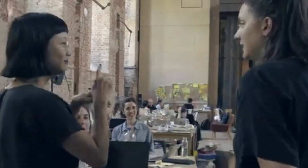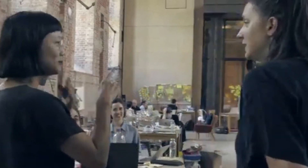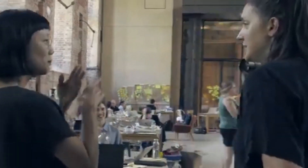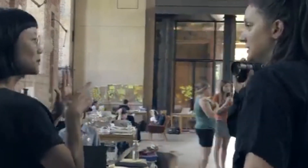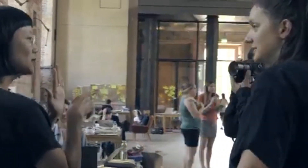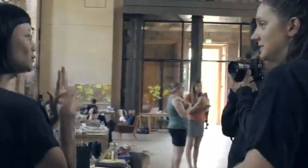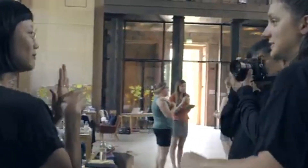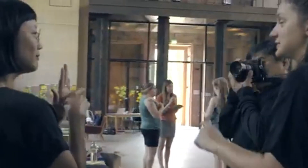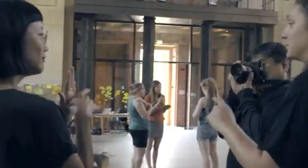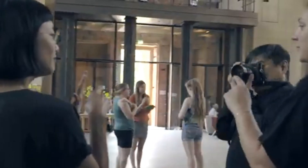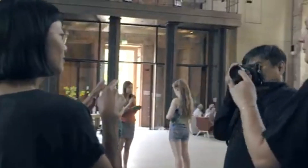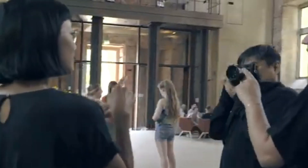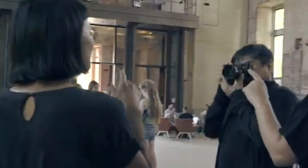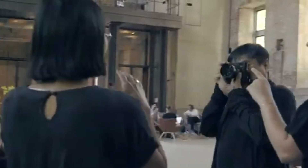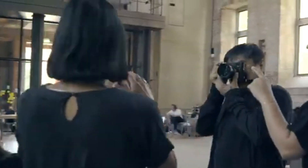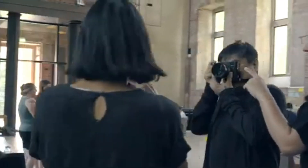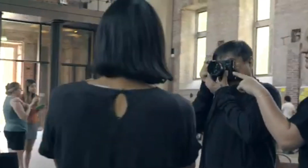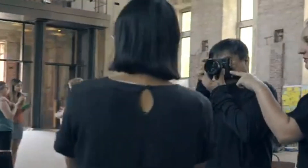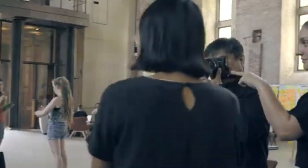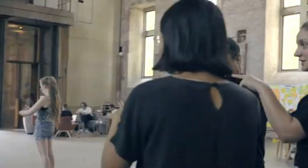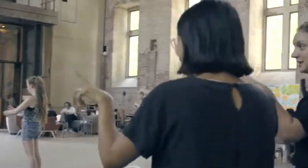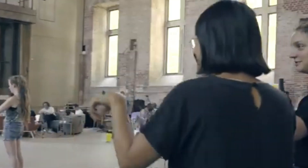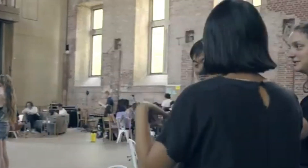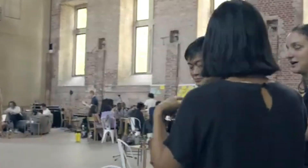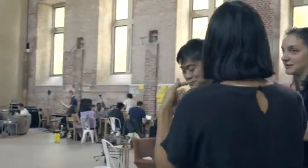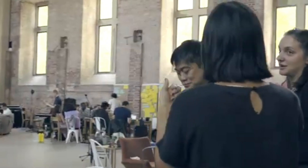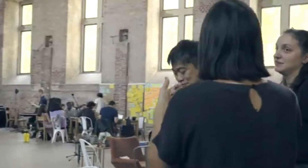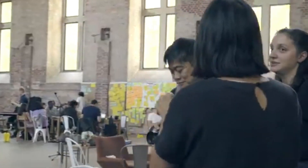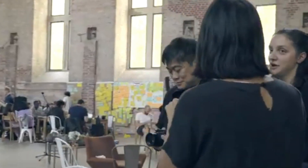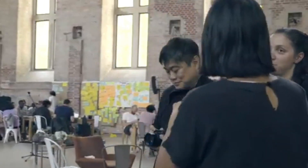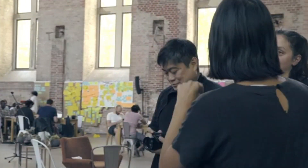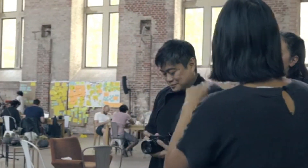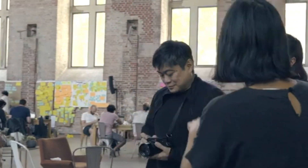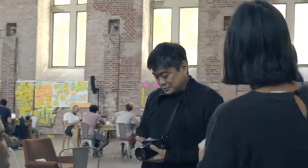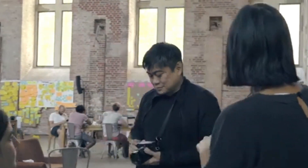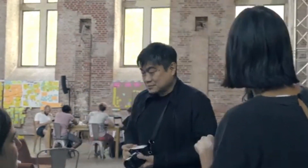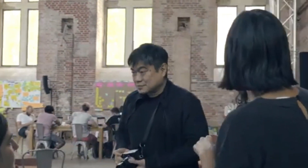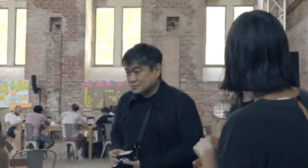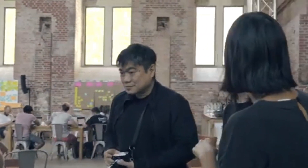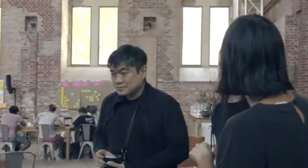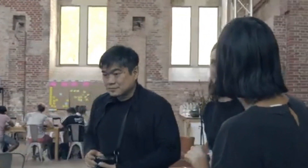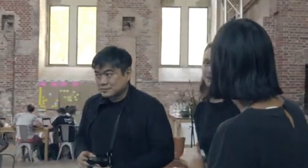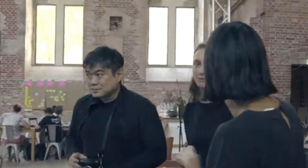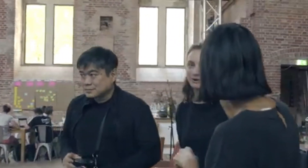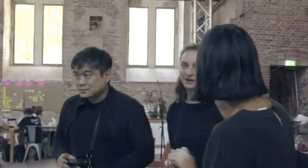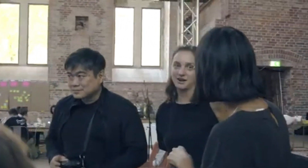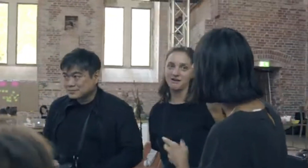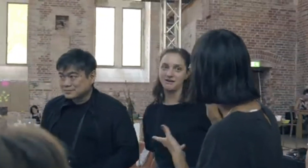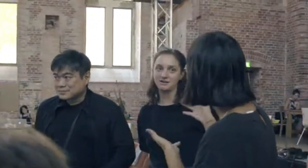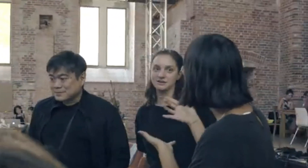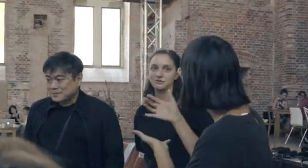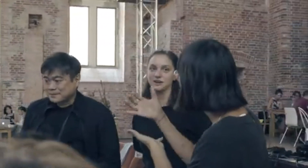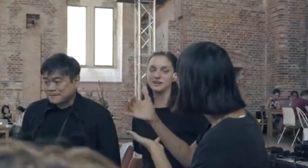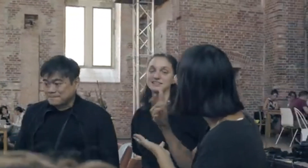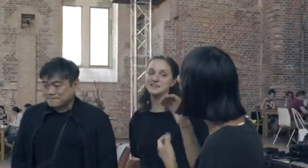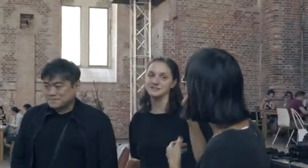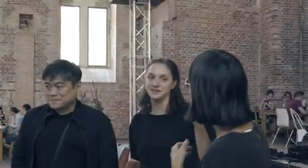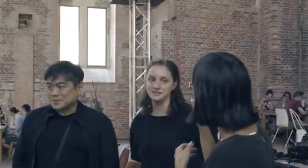and media. Now, ASL is primarily used in the United States and Canada, but it has also influenced sign languages